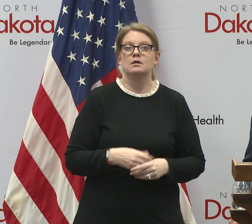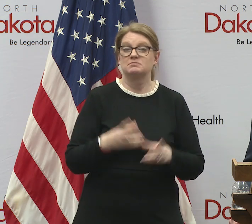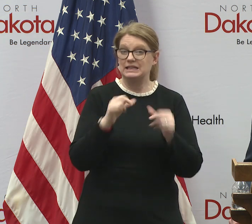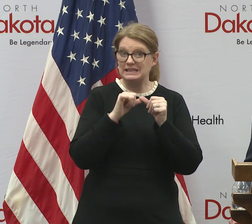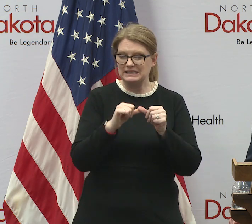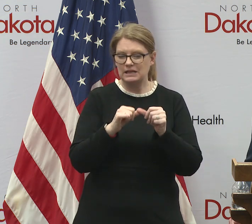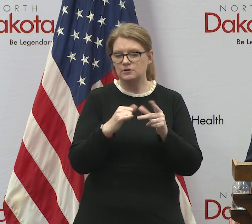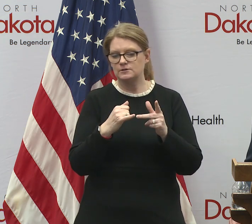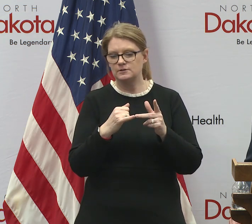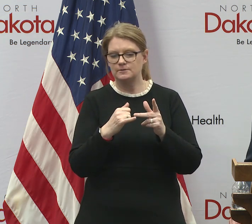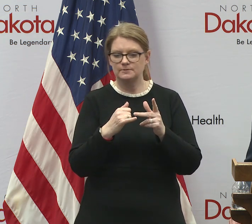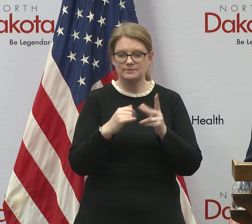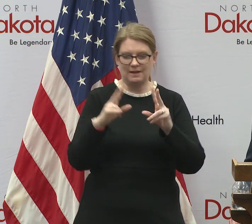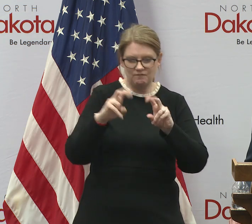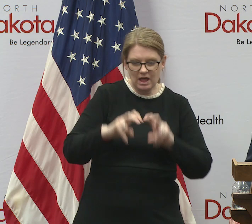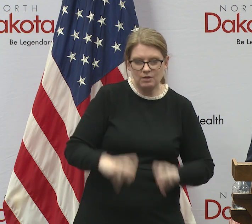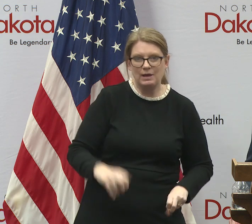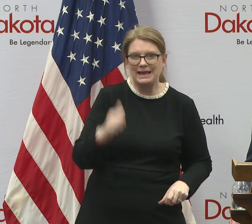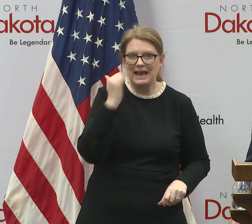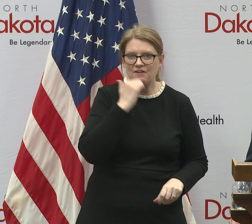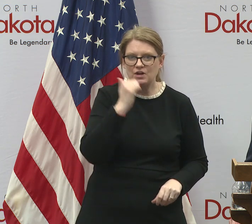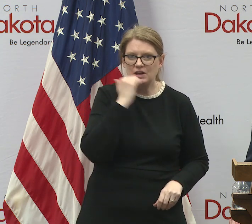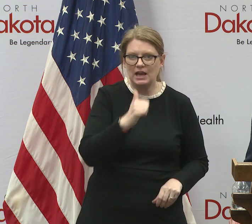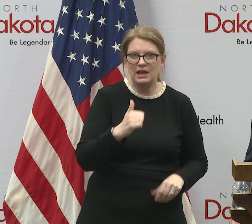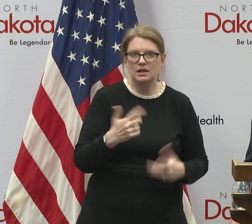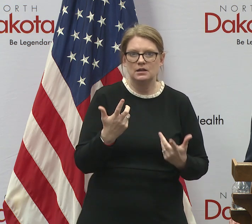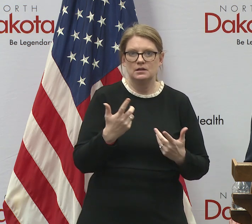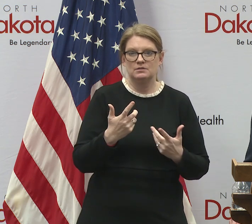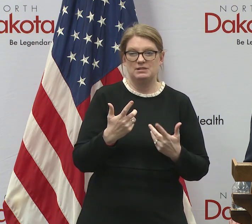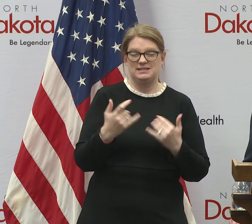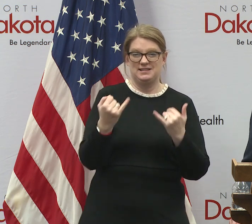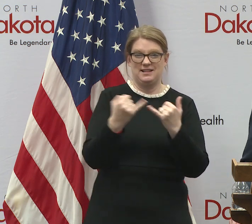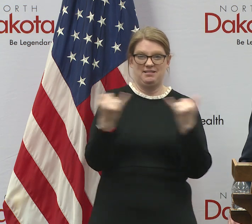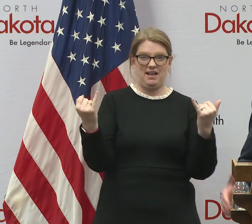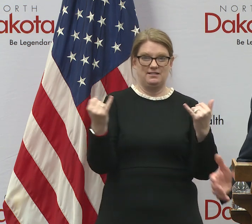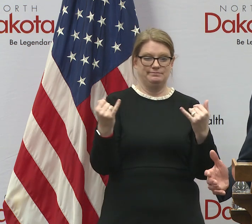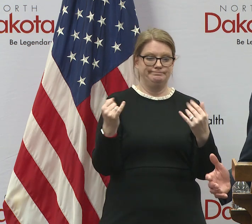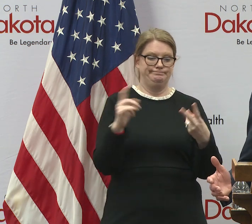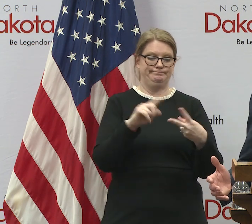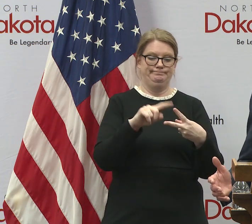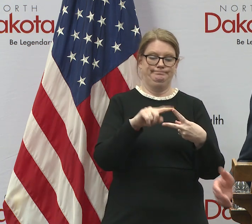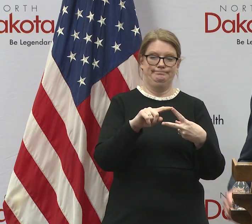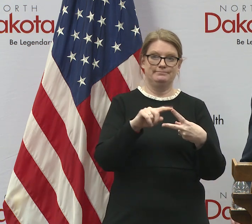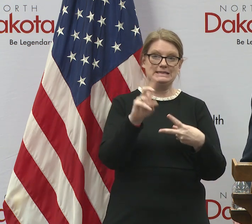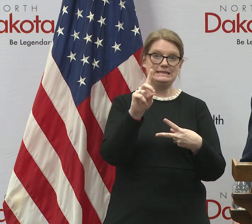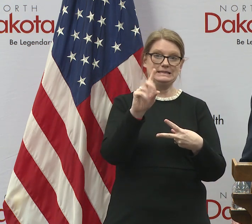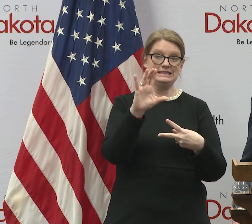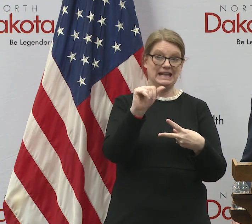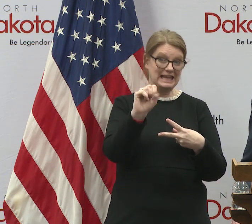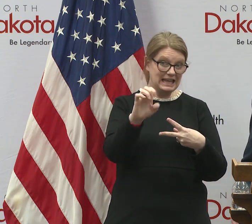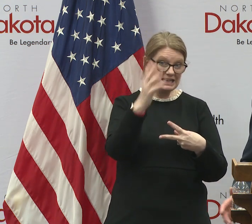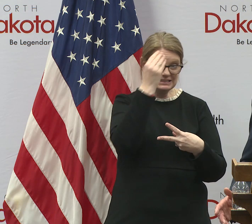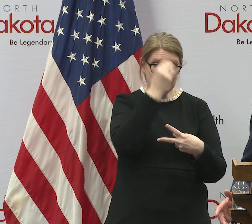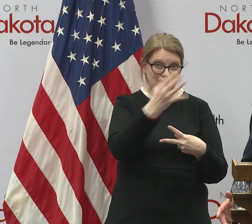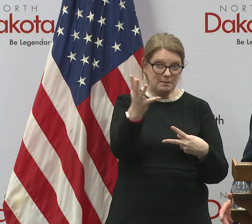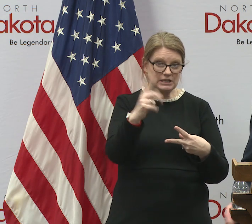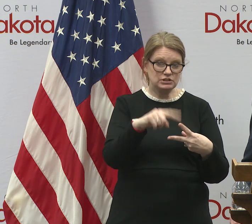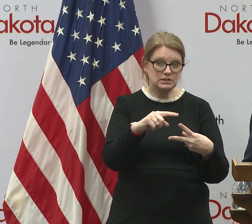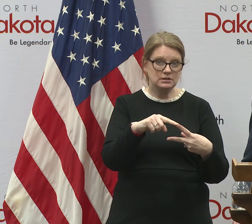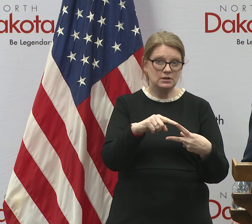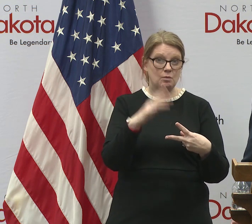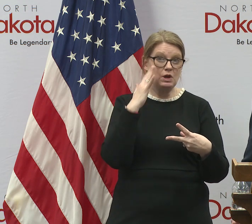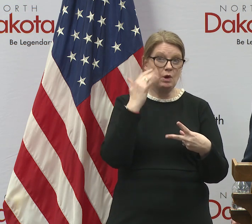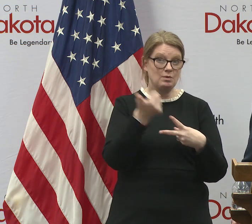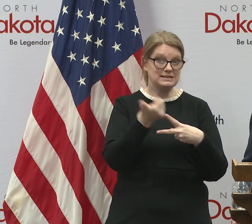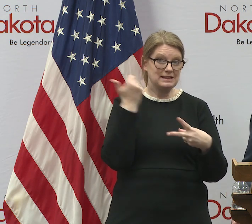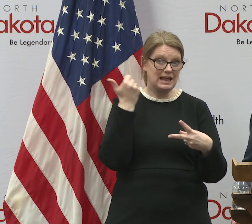continue to monitor that on a daily basis. If you're asking what the triggers are, it's sort of twofold. One is the data and the case data. We know it's lagging,